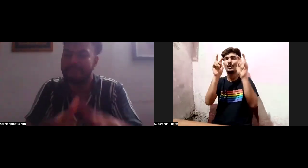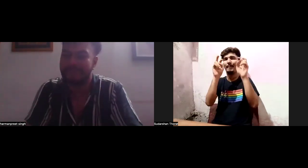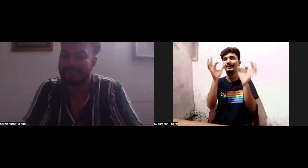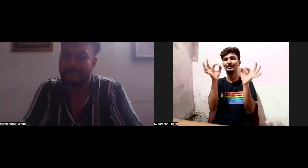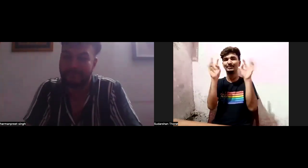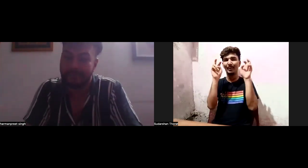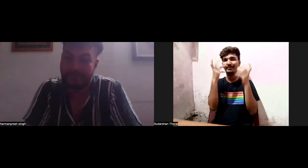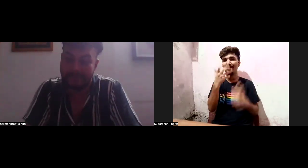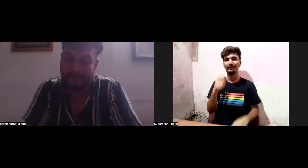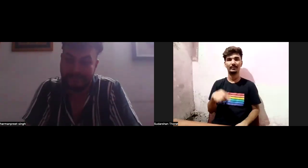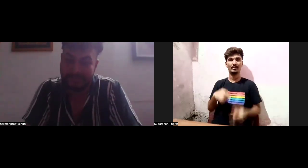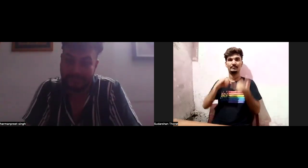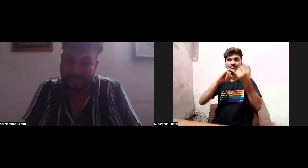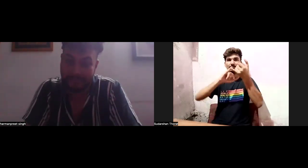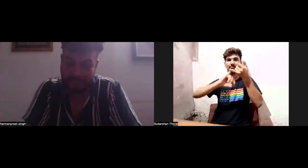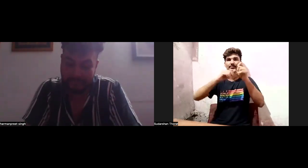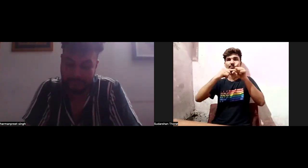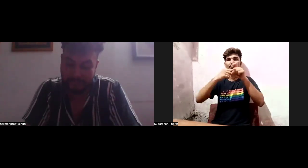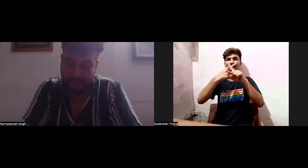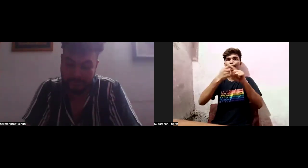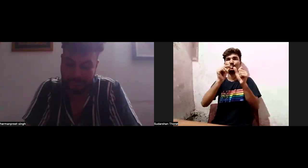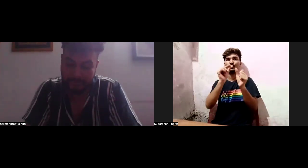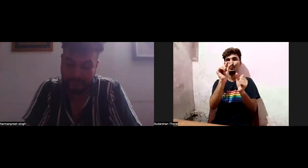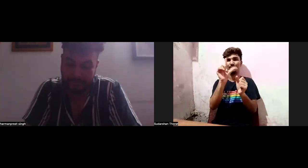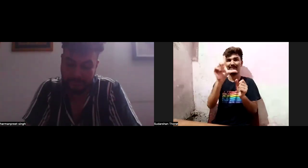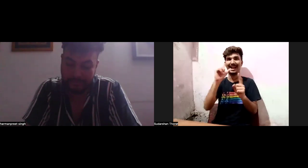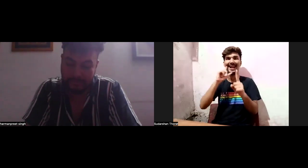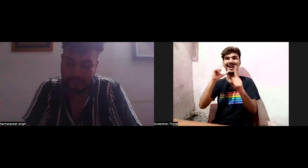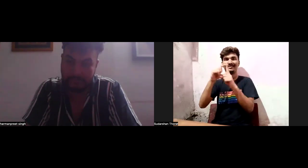but sometimes become difficult as well. So the topic here is,